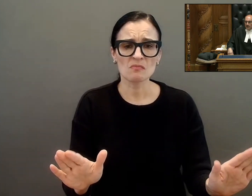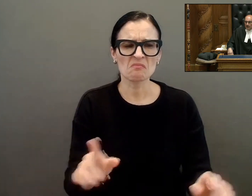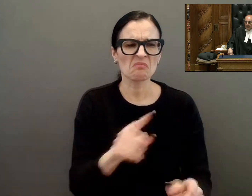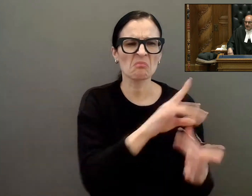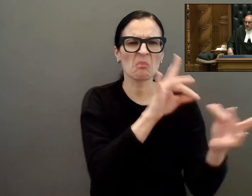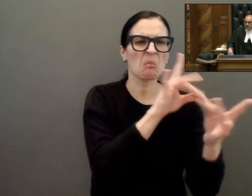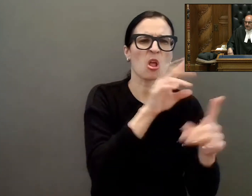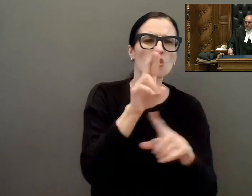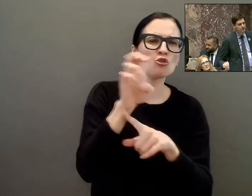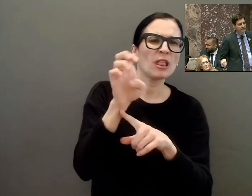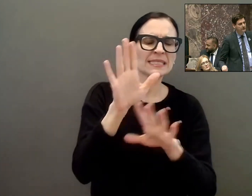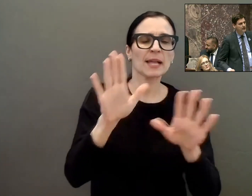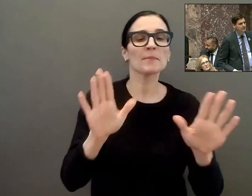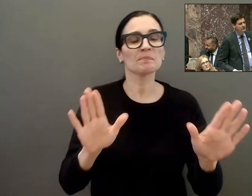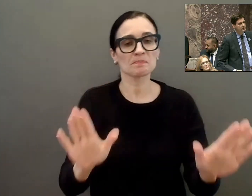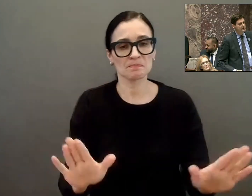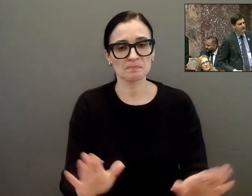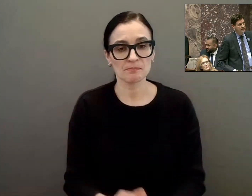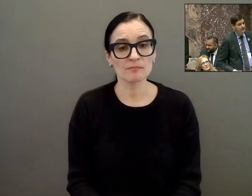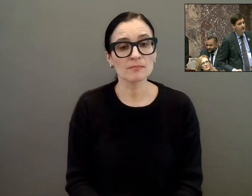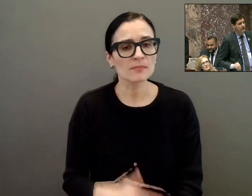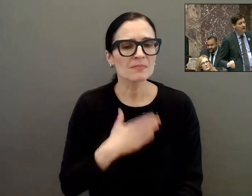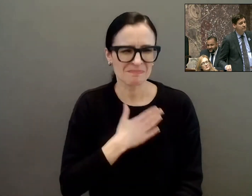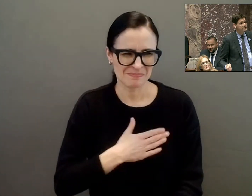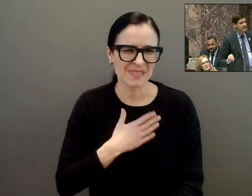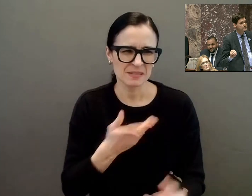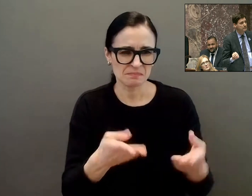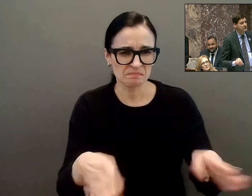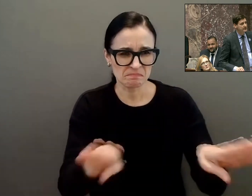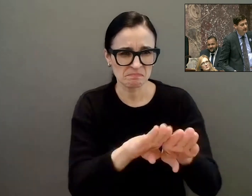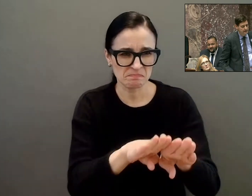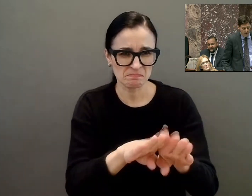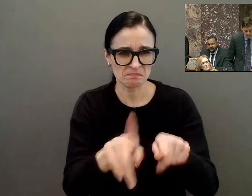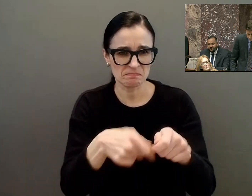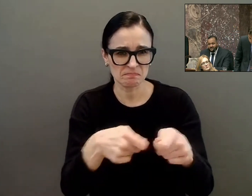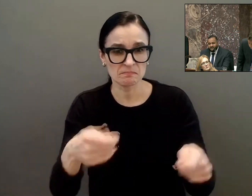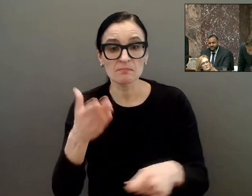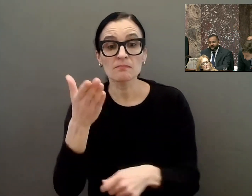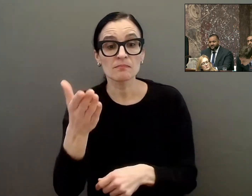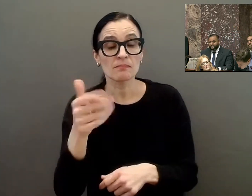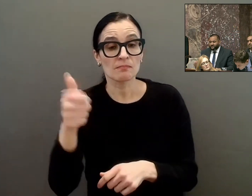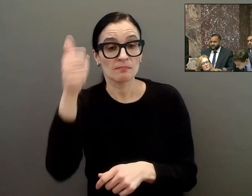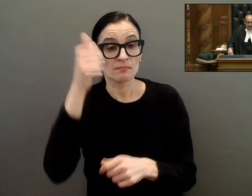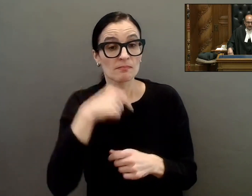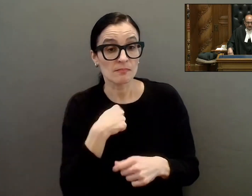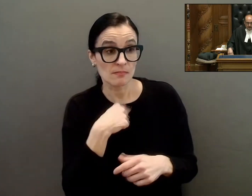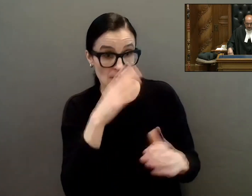Please conclude. Thank you. I hope the Leader of the Opposition denounced the conference and his members' attendance at it.